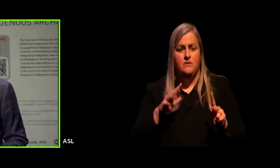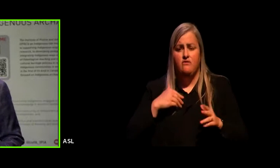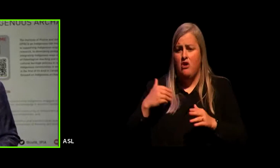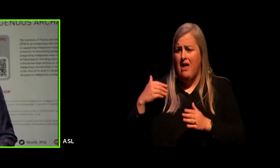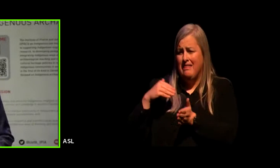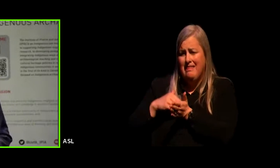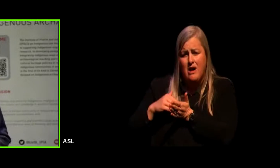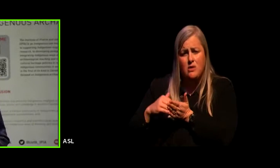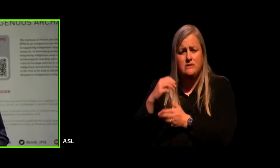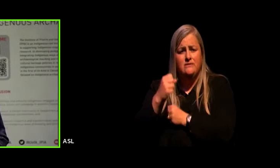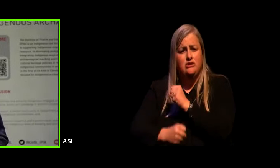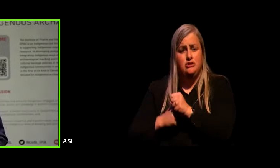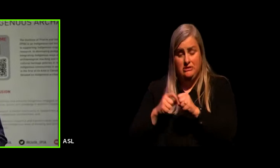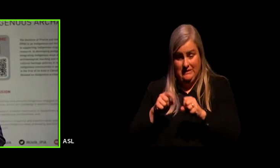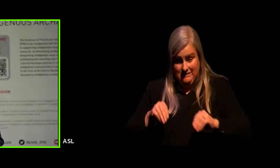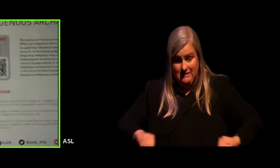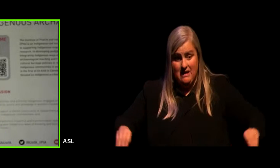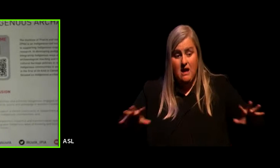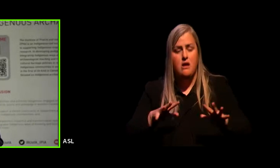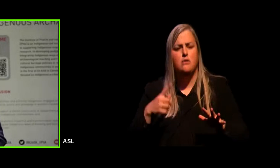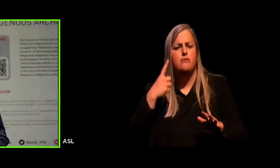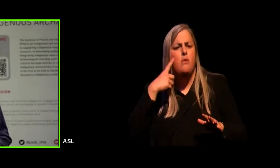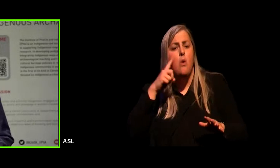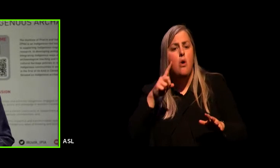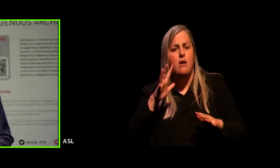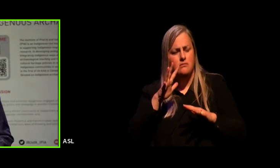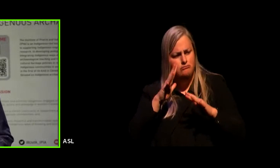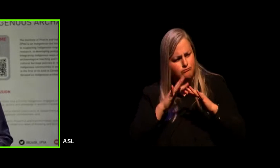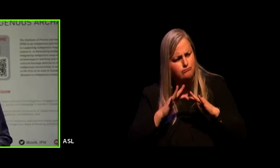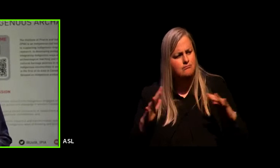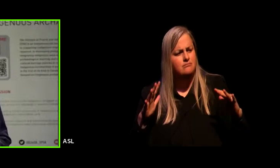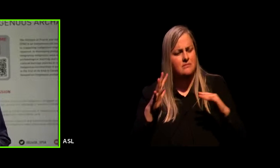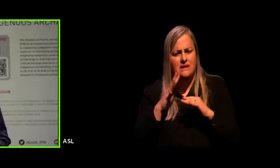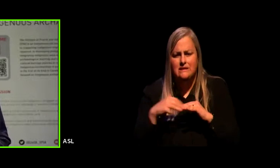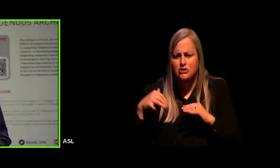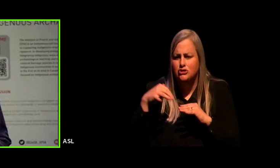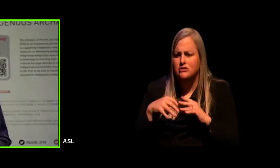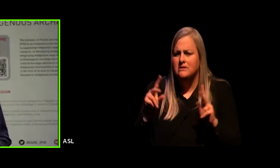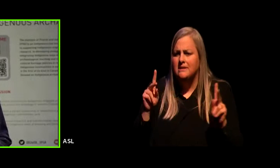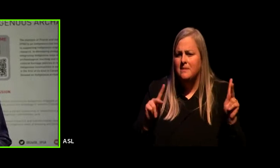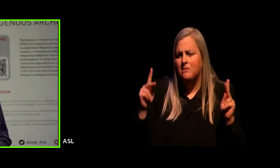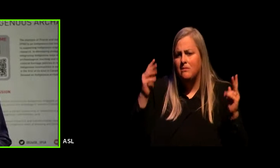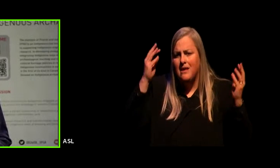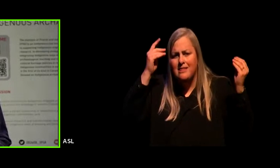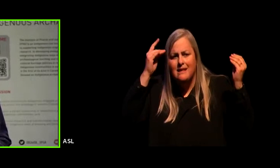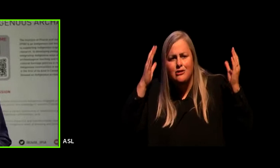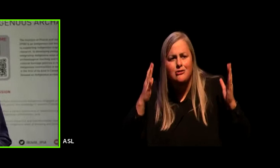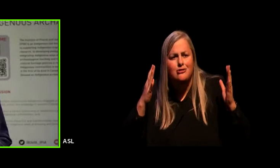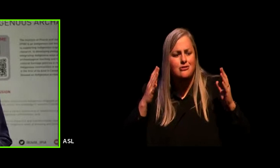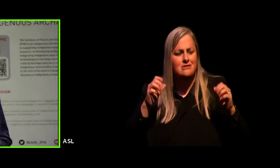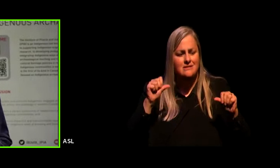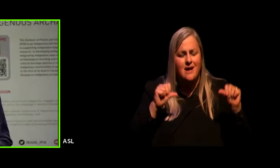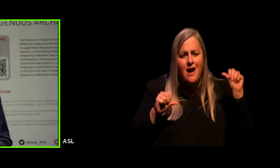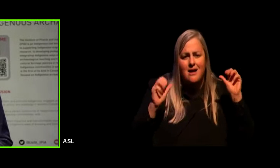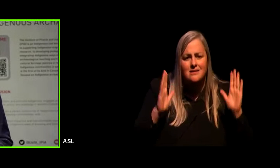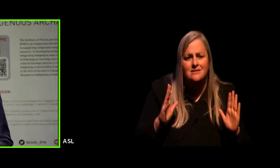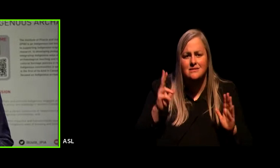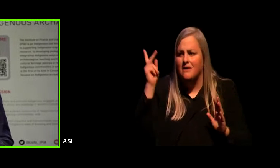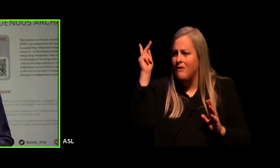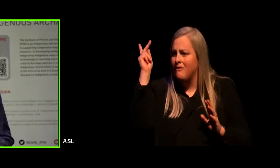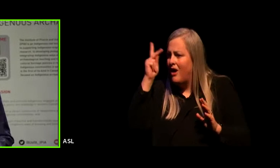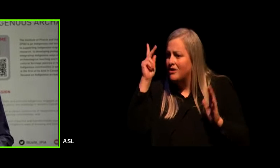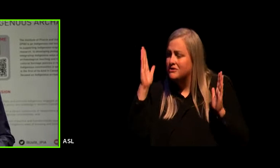work today was a place of diverse Indigenous nations, thinkers, scientists,